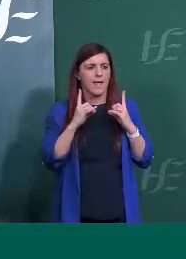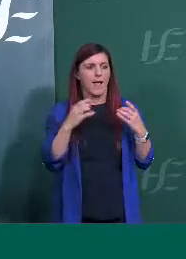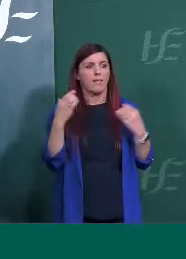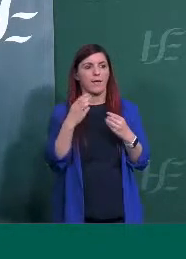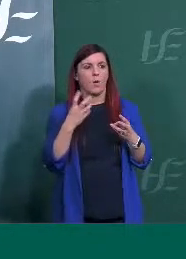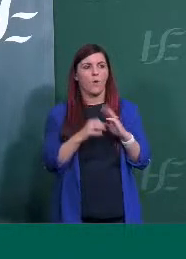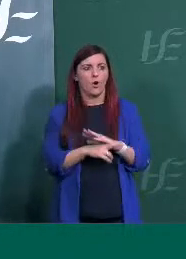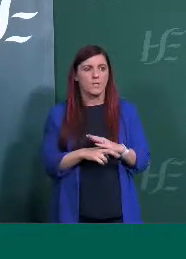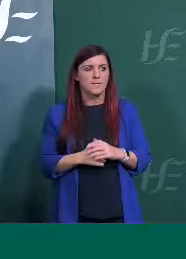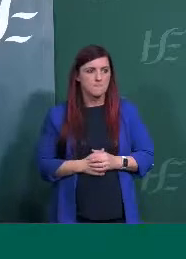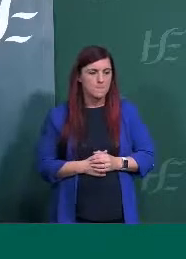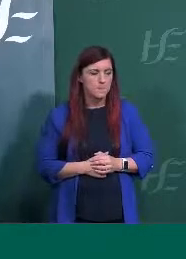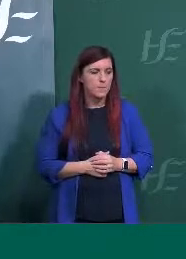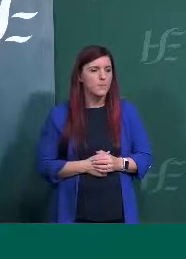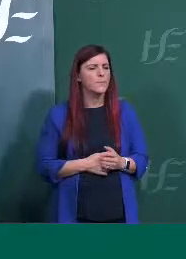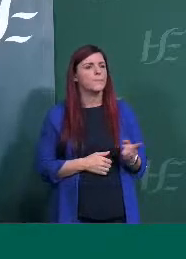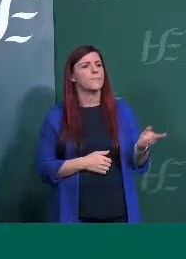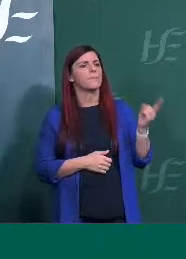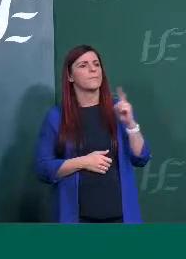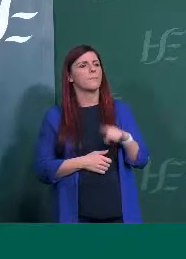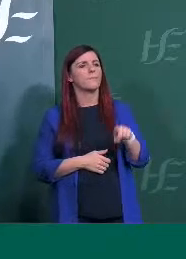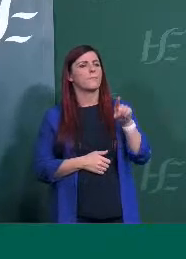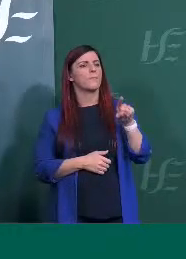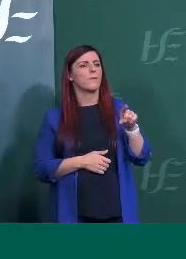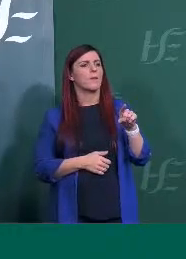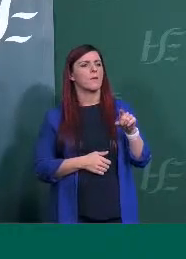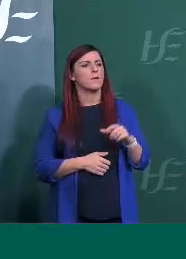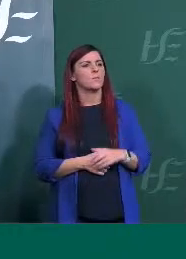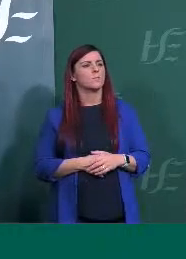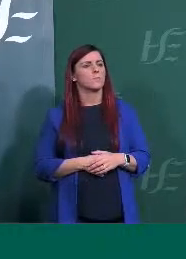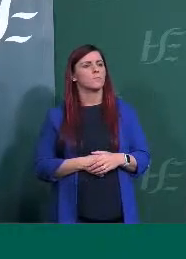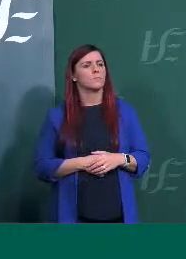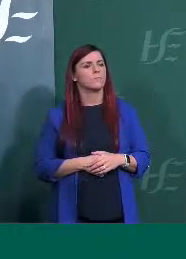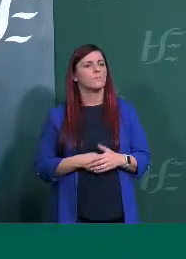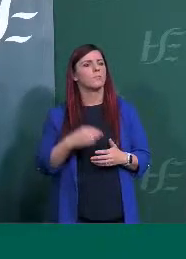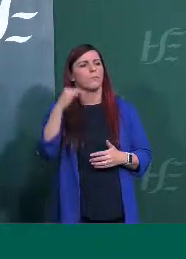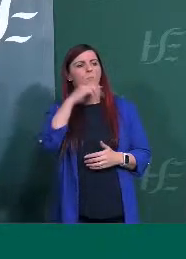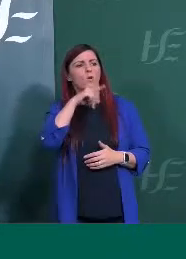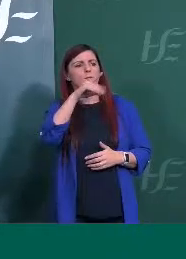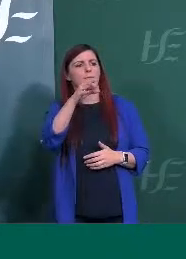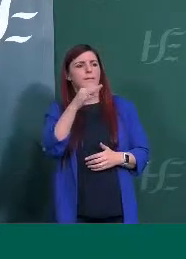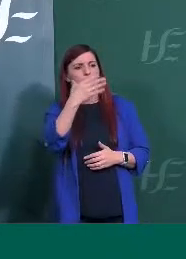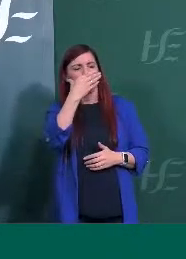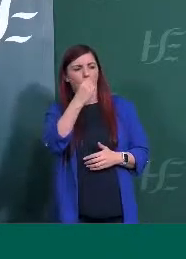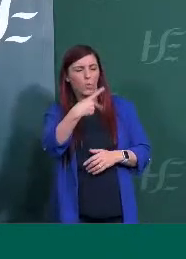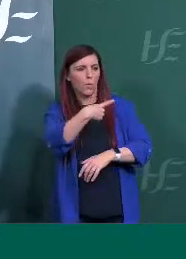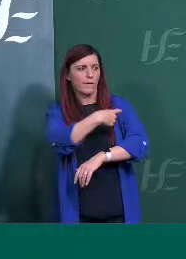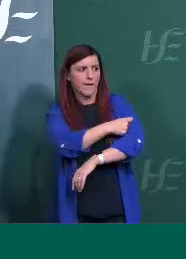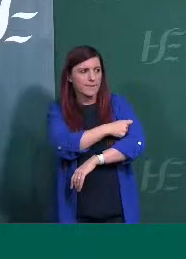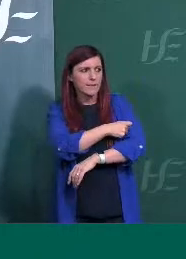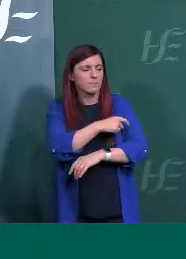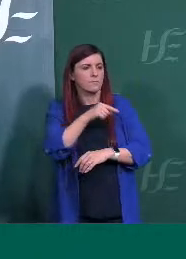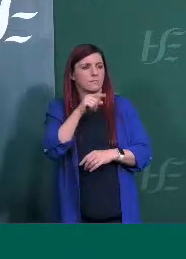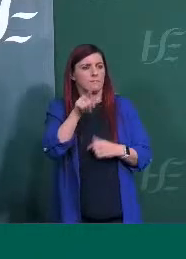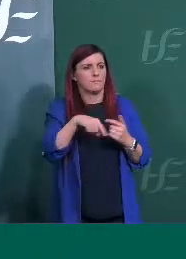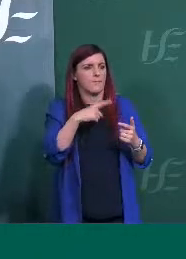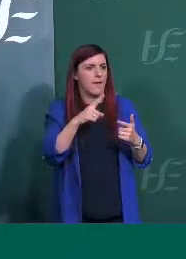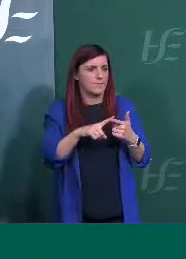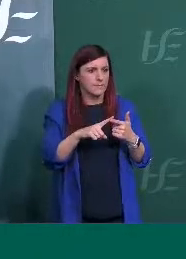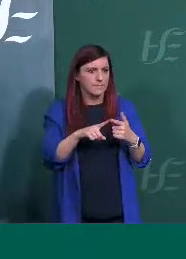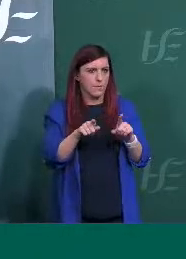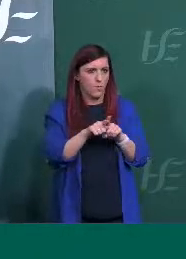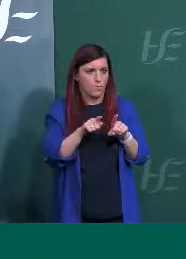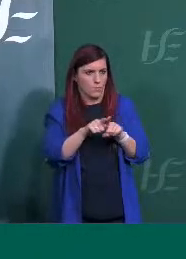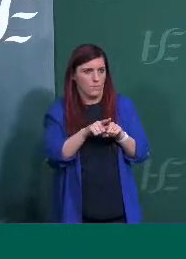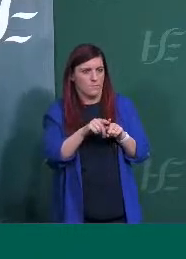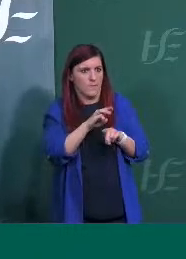workers. This study from South Korea underlies the importance of getting a flu vaccine, that those are prior influenza vaccine, some higher